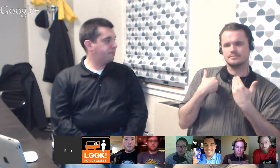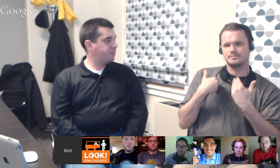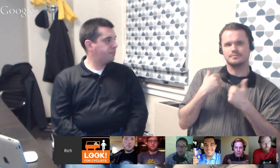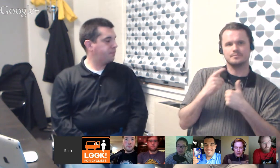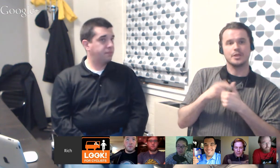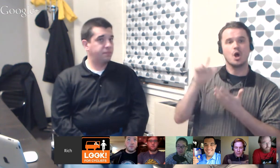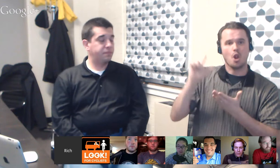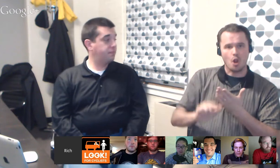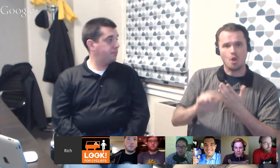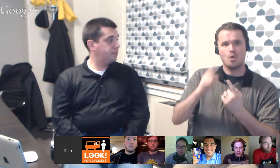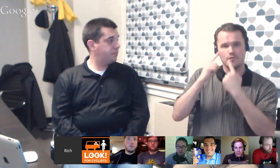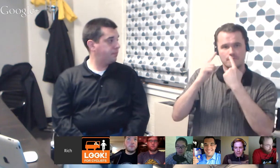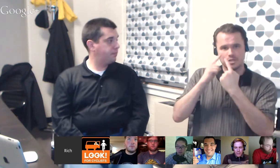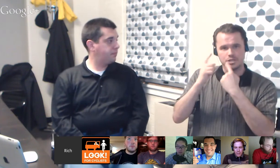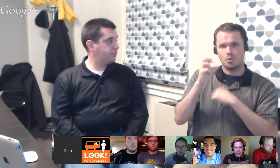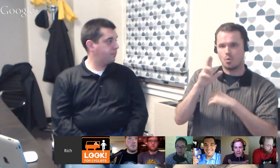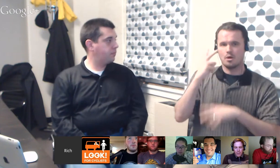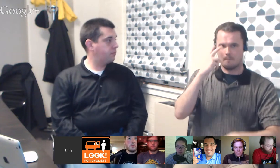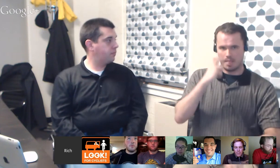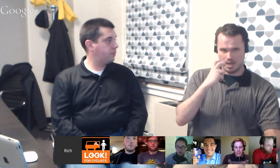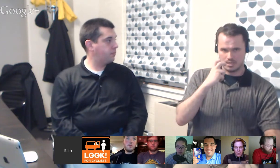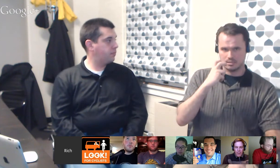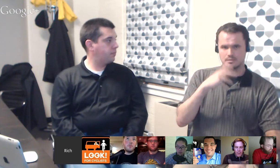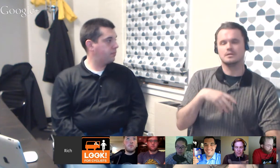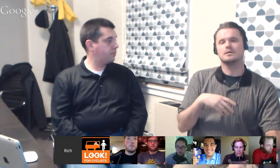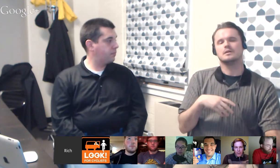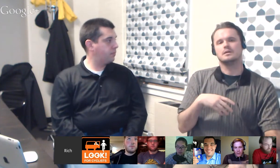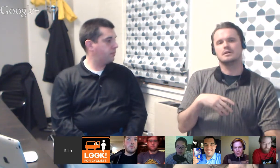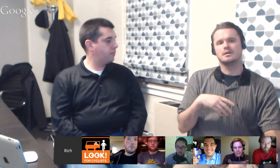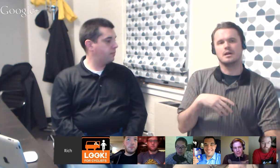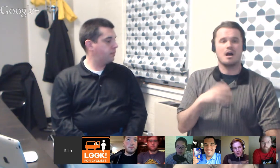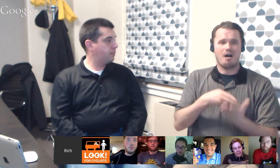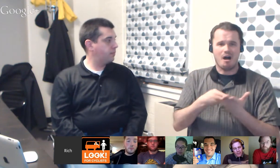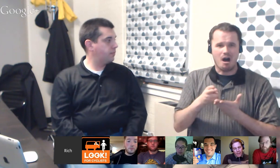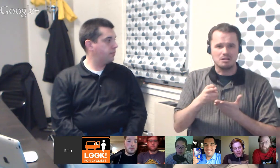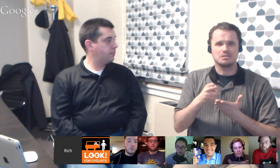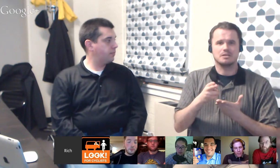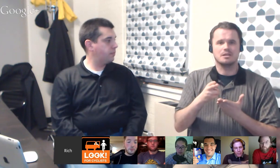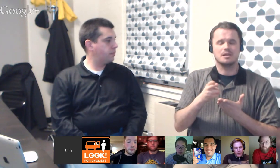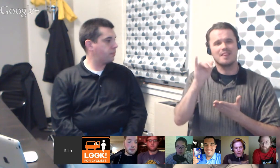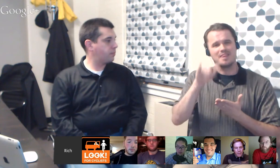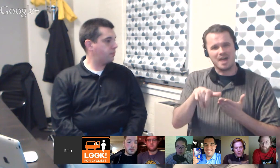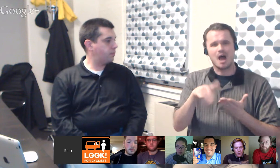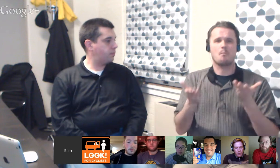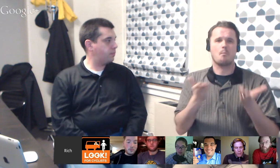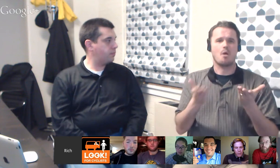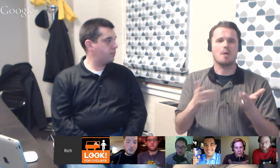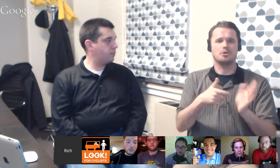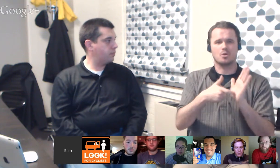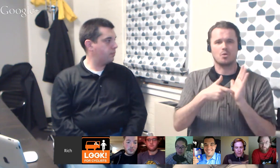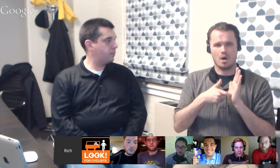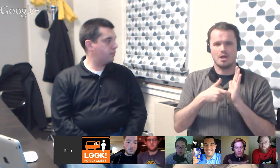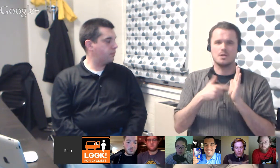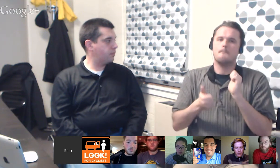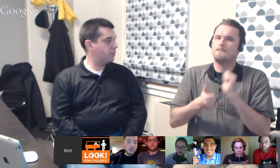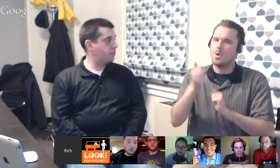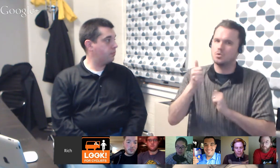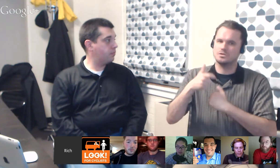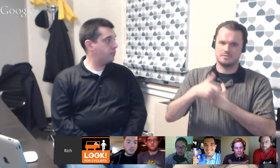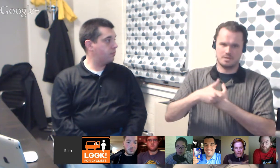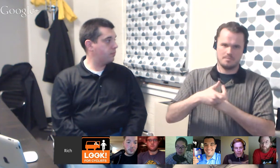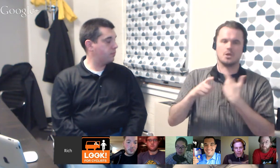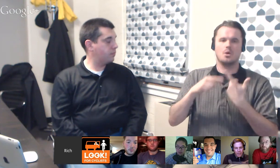low vision or no vision. And quite honestly, that probably takes the majority of our time